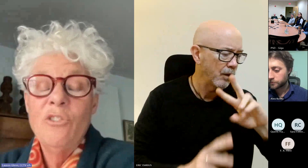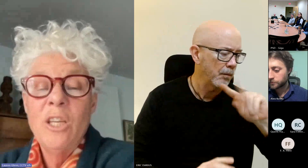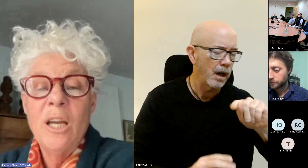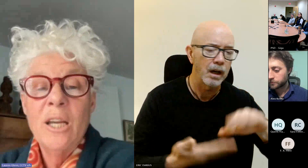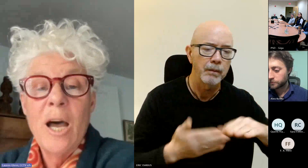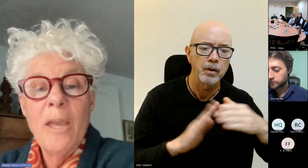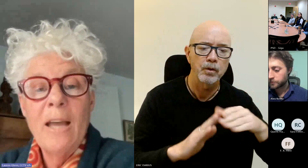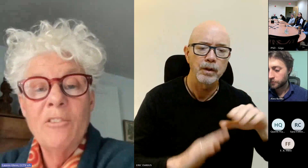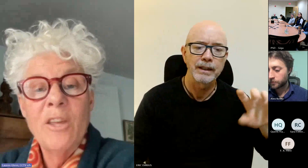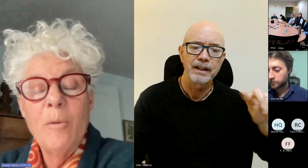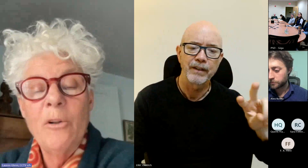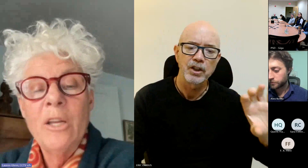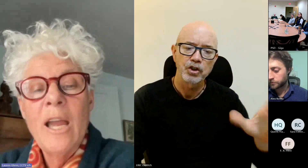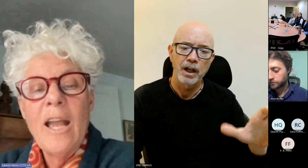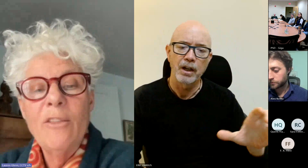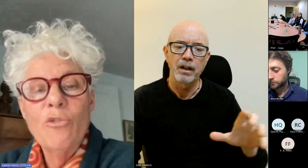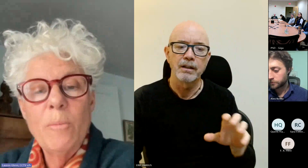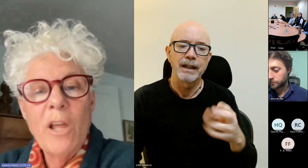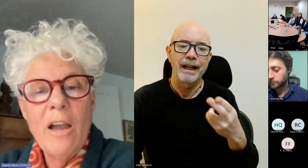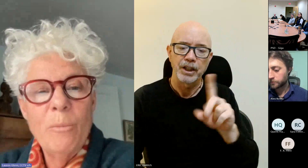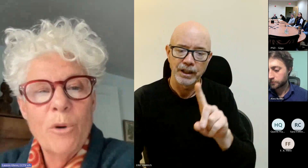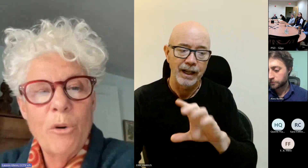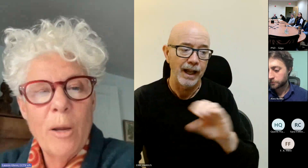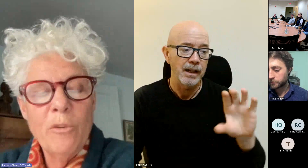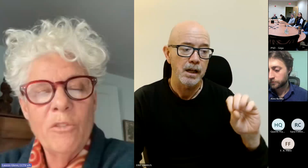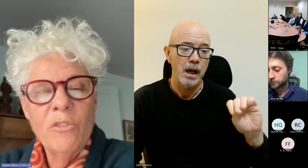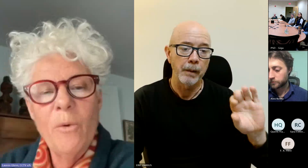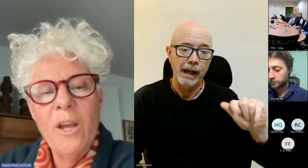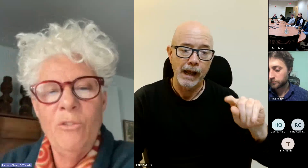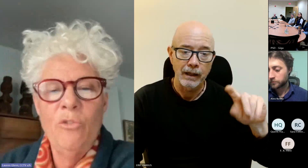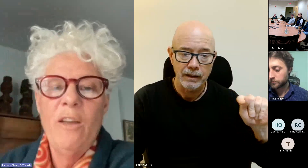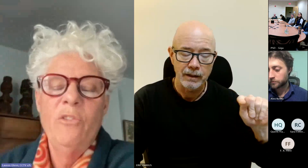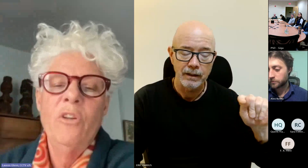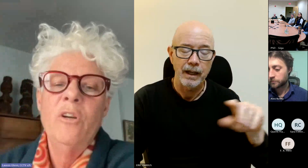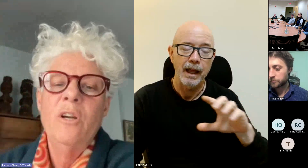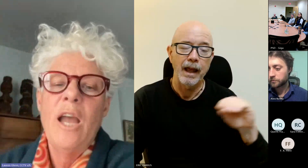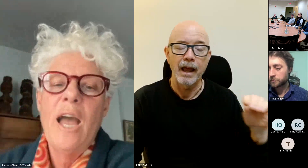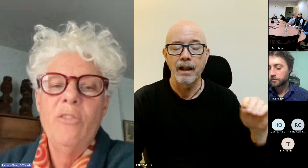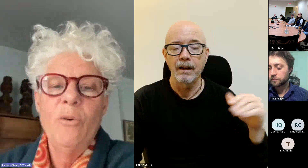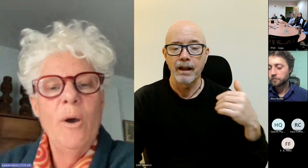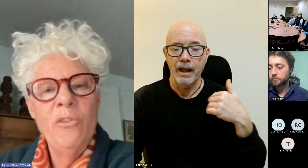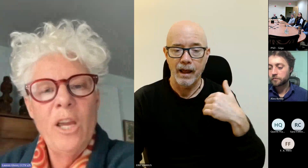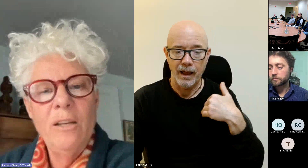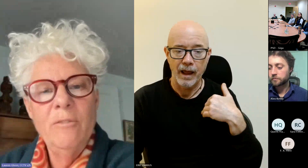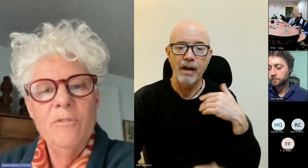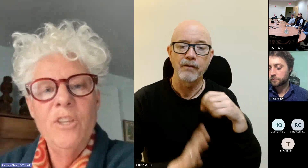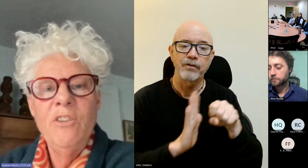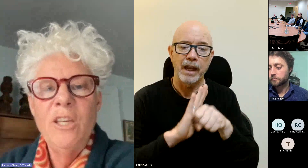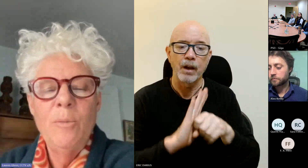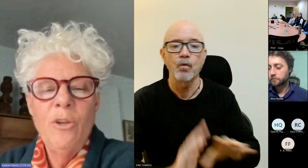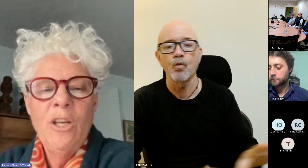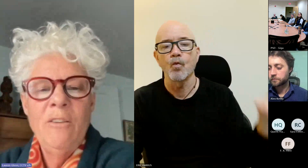in HD on Comcast cable and stream live with programs of statewide interest at the